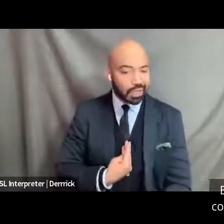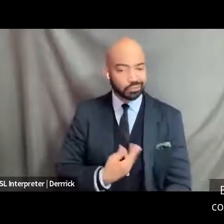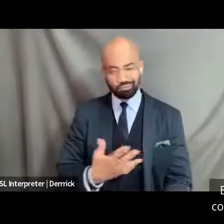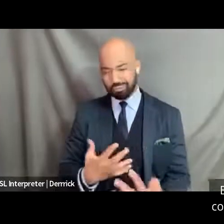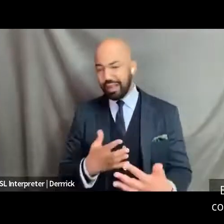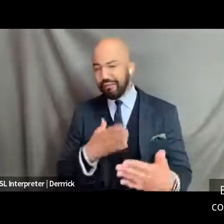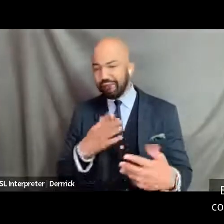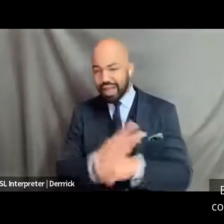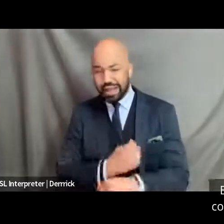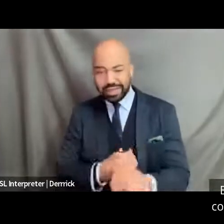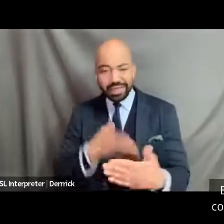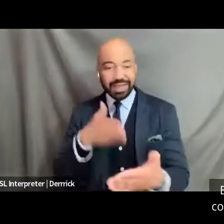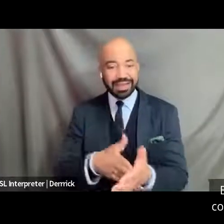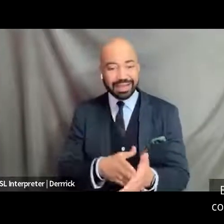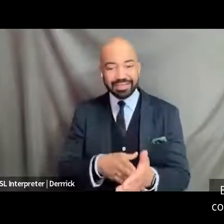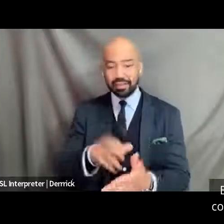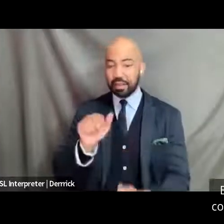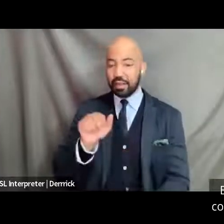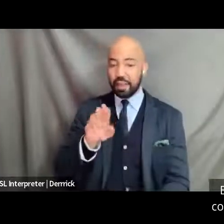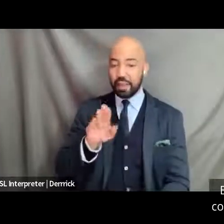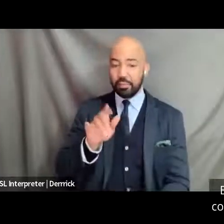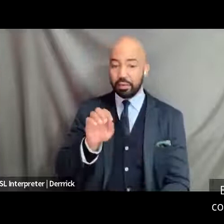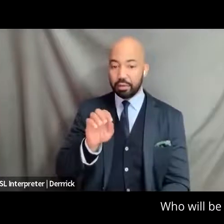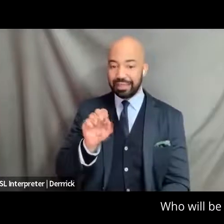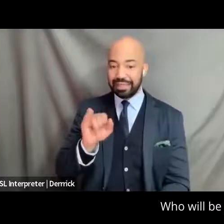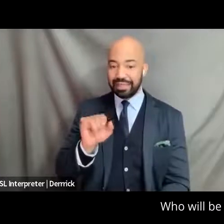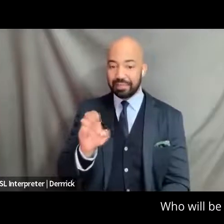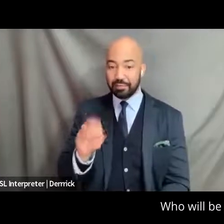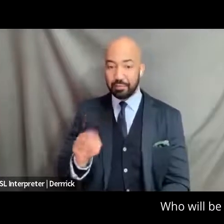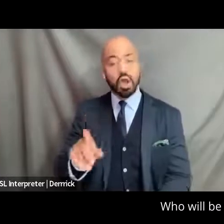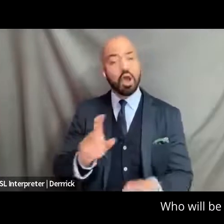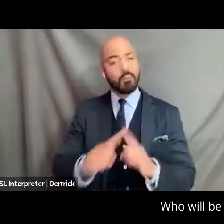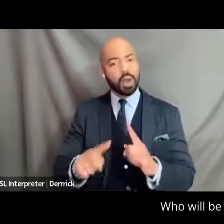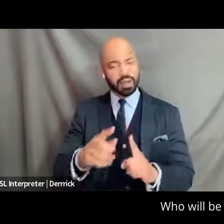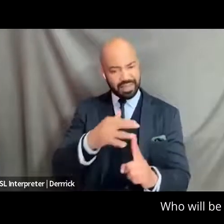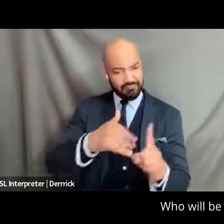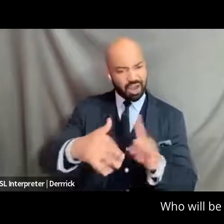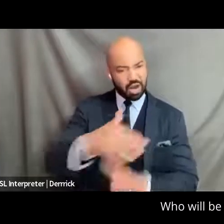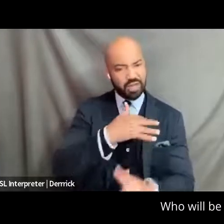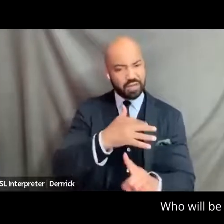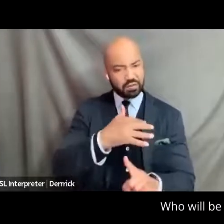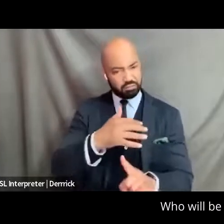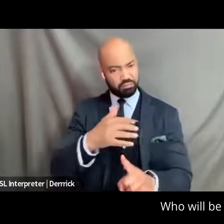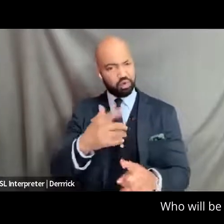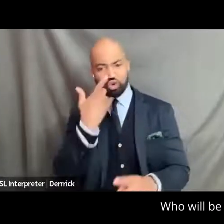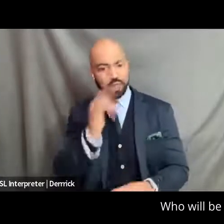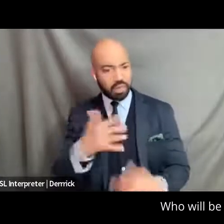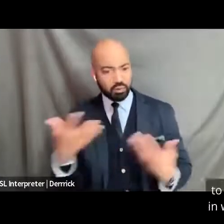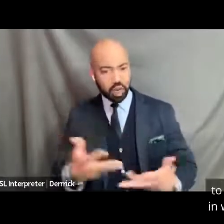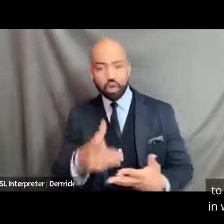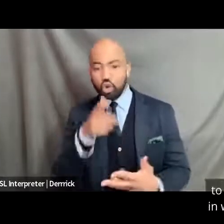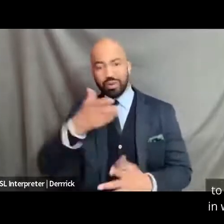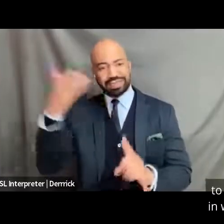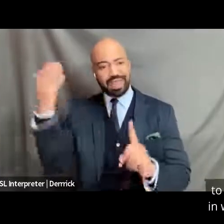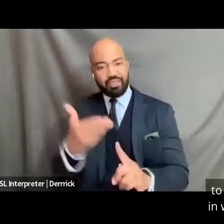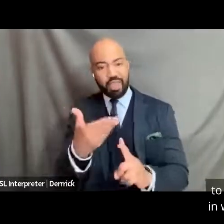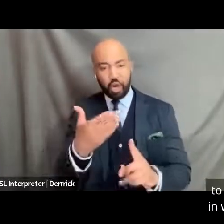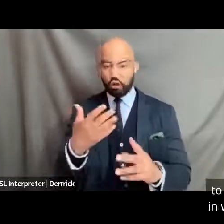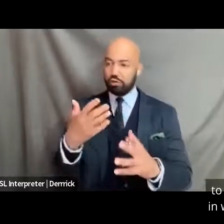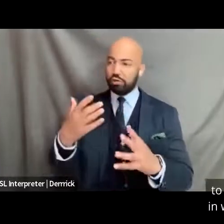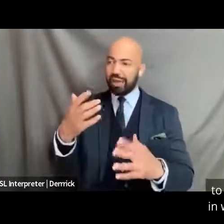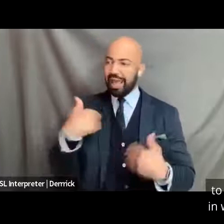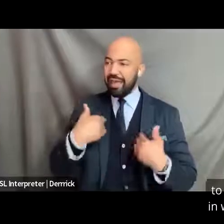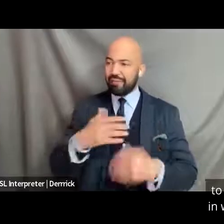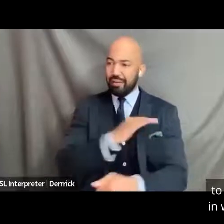be the conditions of the fight who will be present in a position of power to influence the